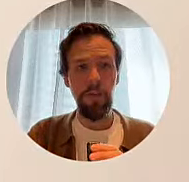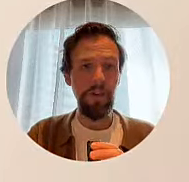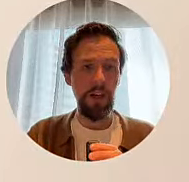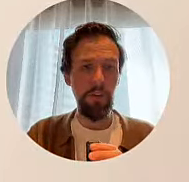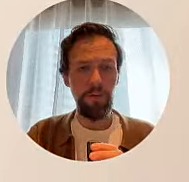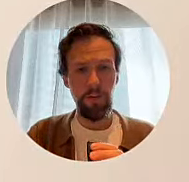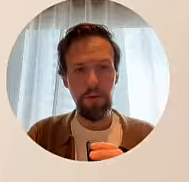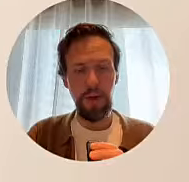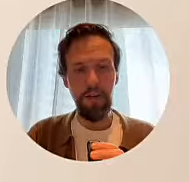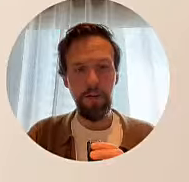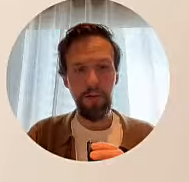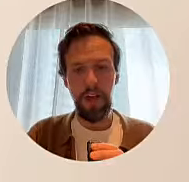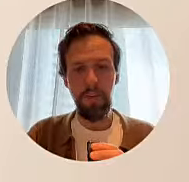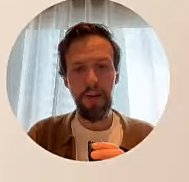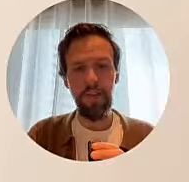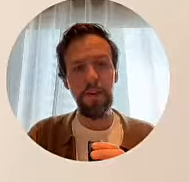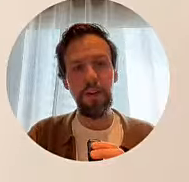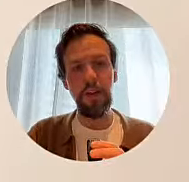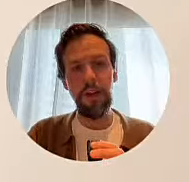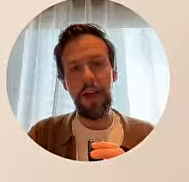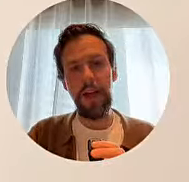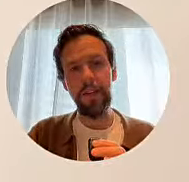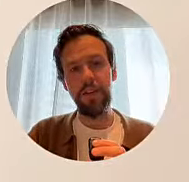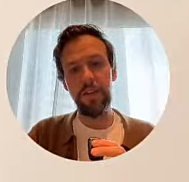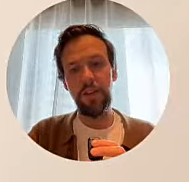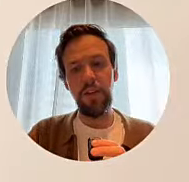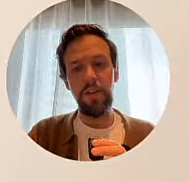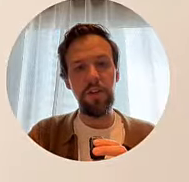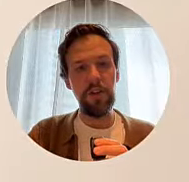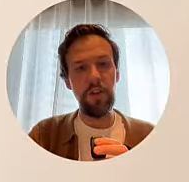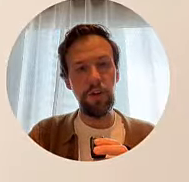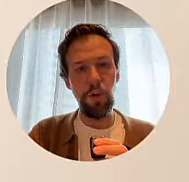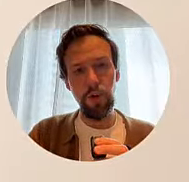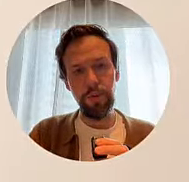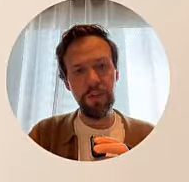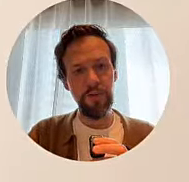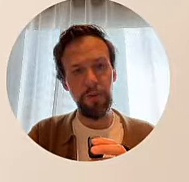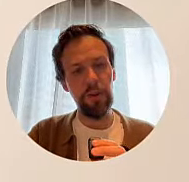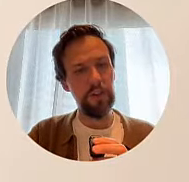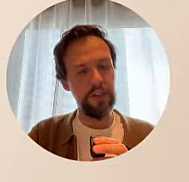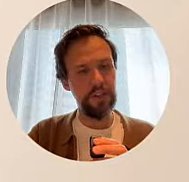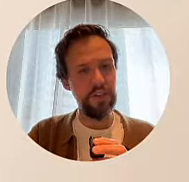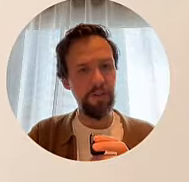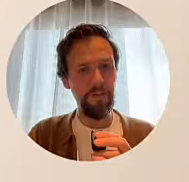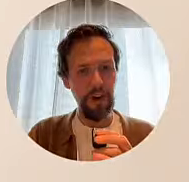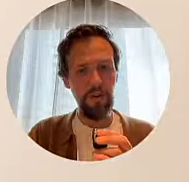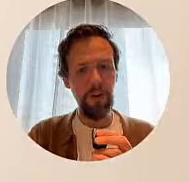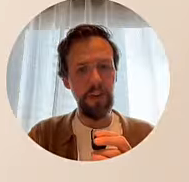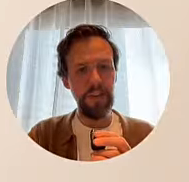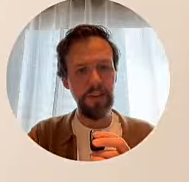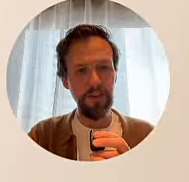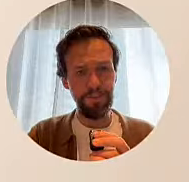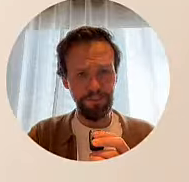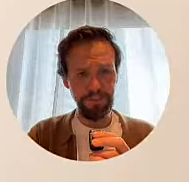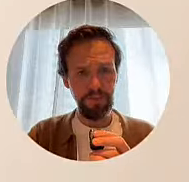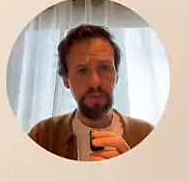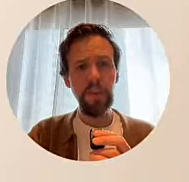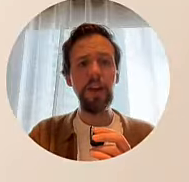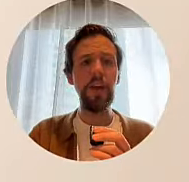puzzle game available for iPhone and iPad, and the core principle is very, very